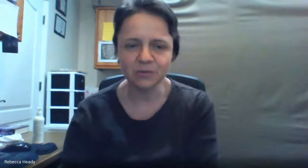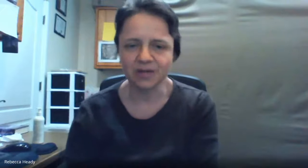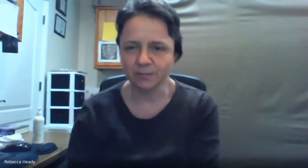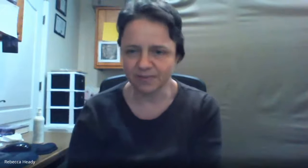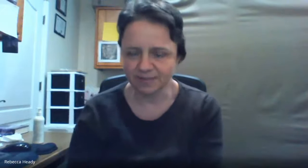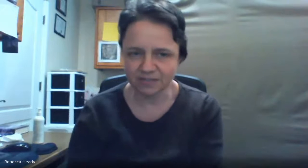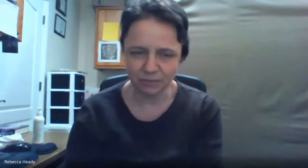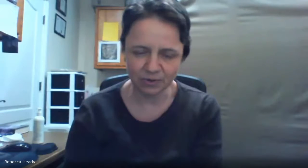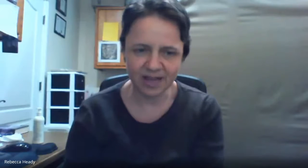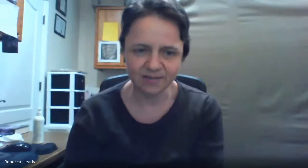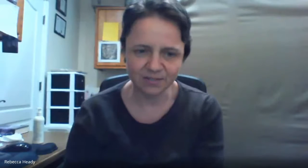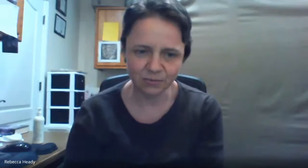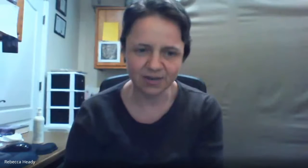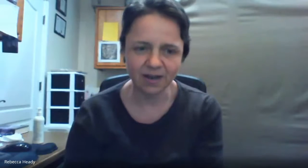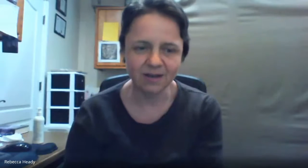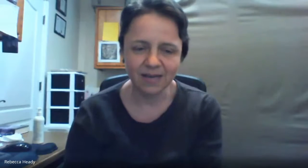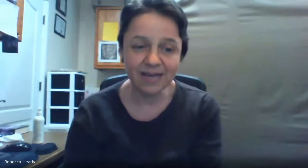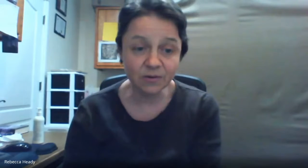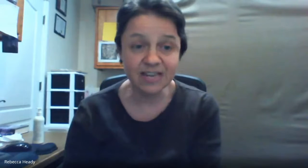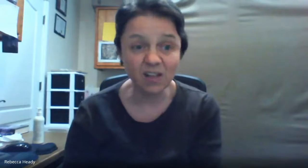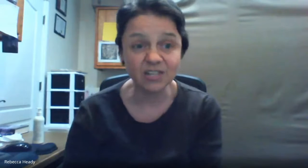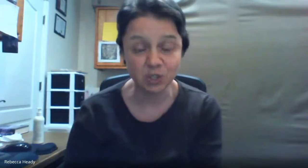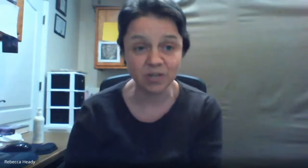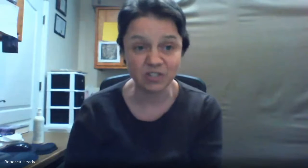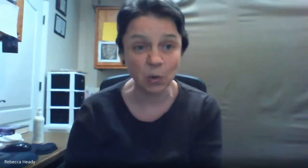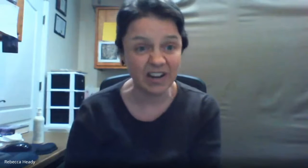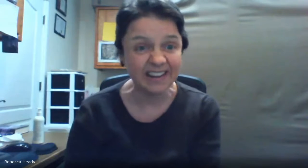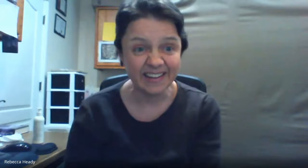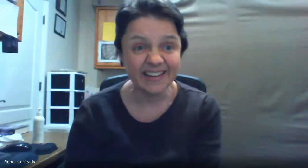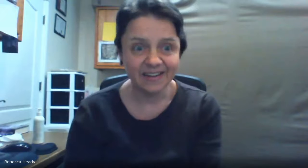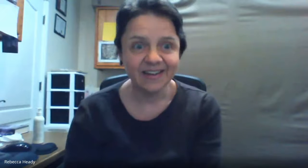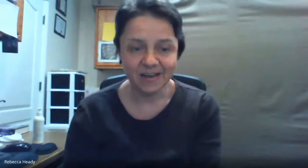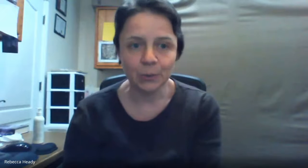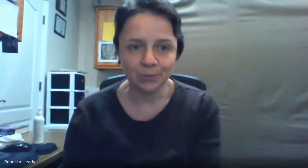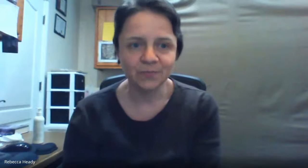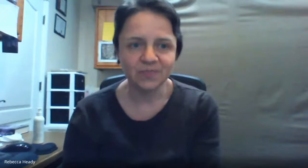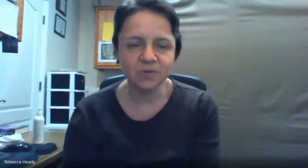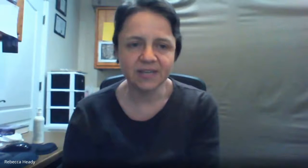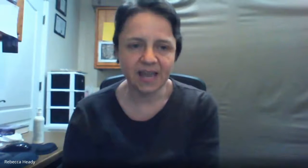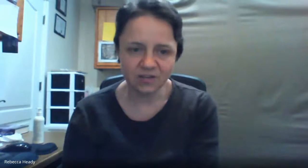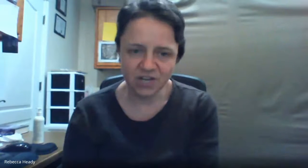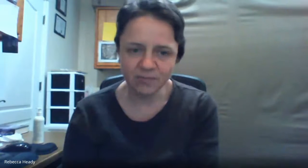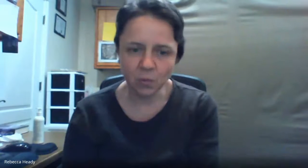to, is to learn how to either tell a short story using hand shapes,